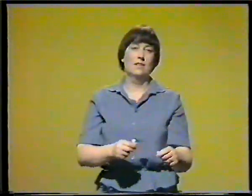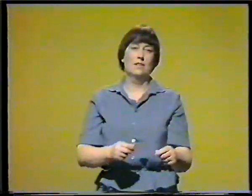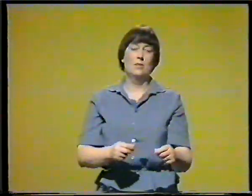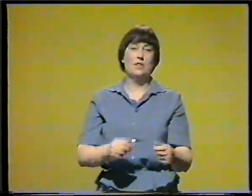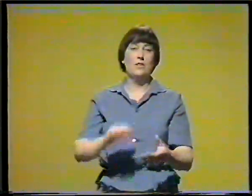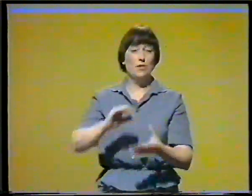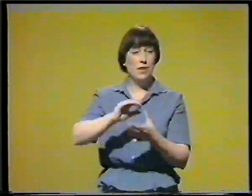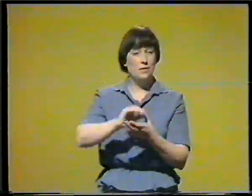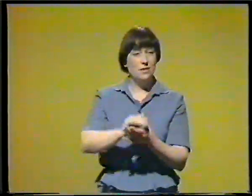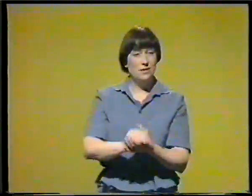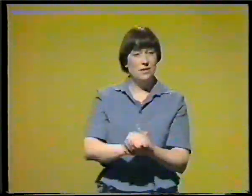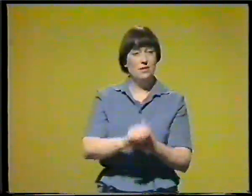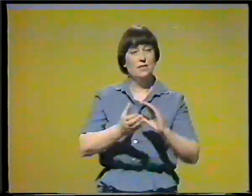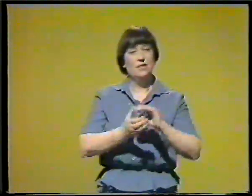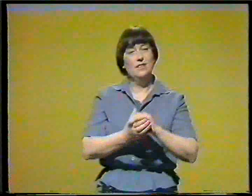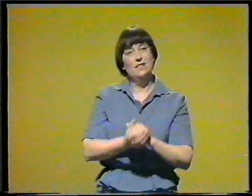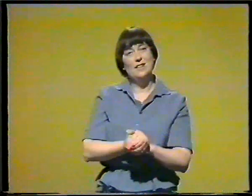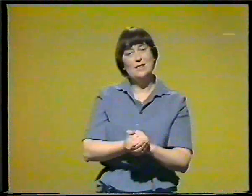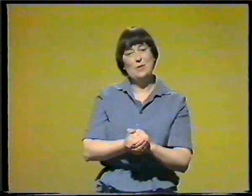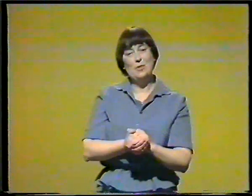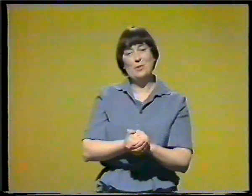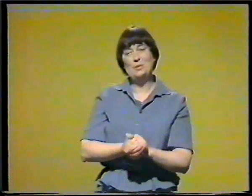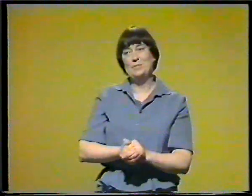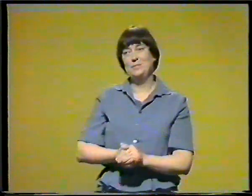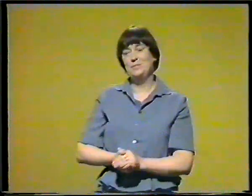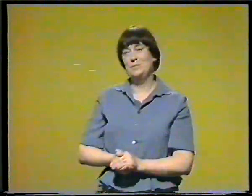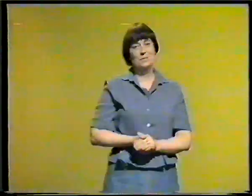When it's on the ground, a snowball.